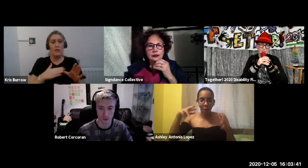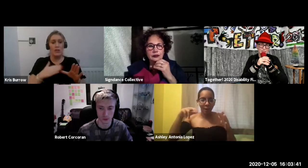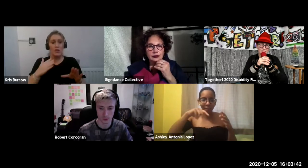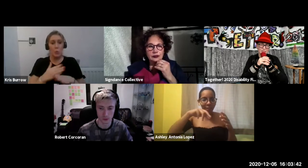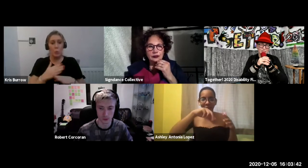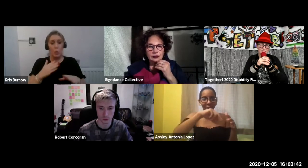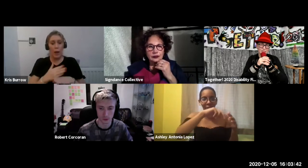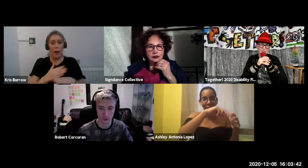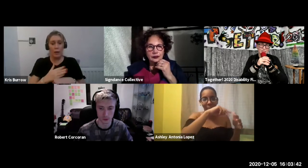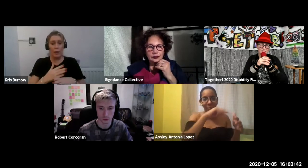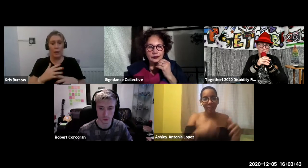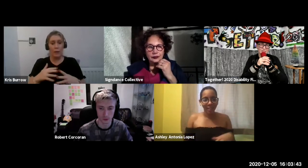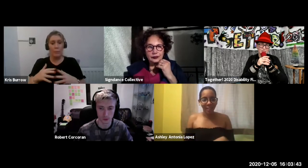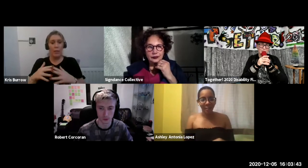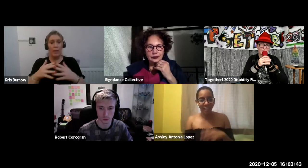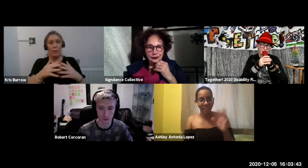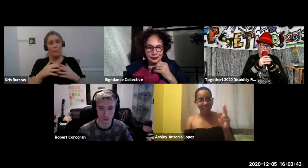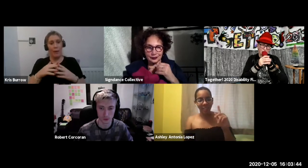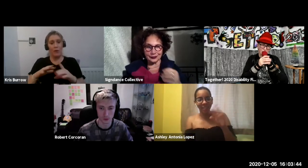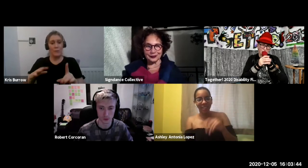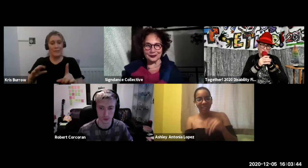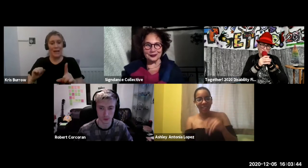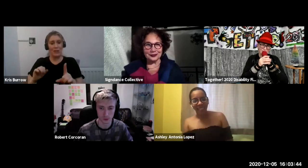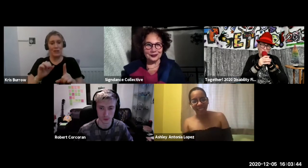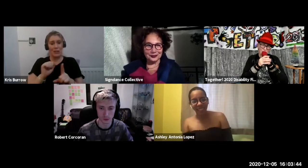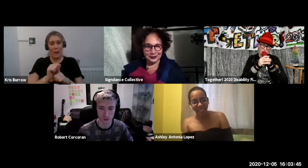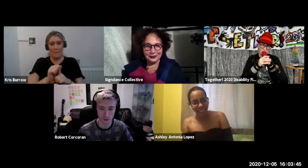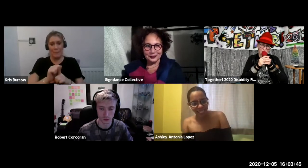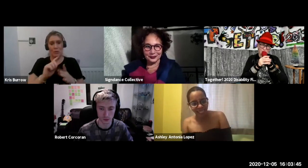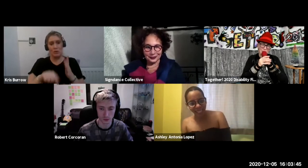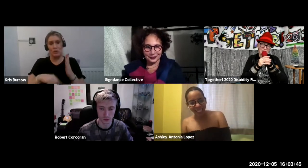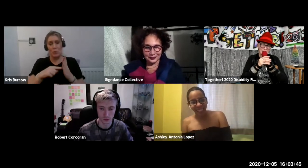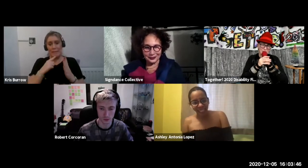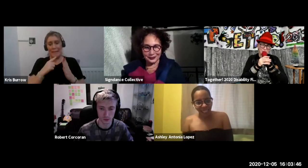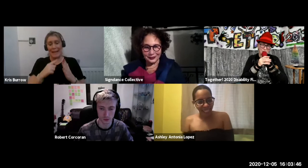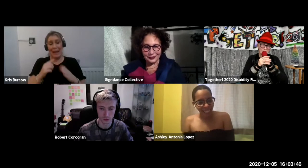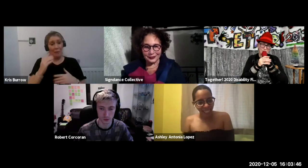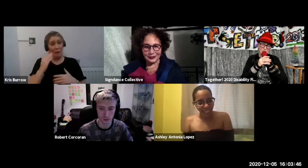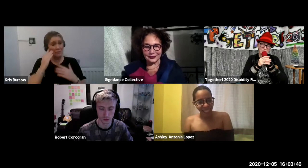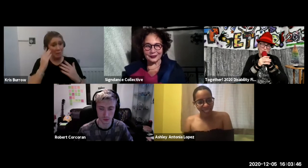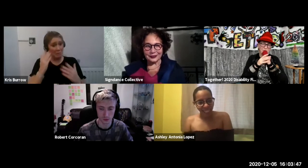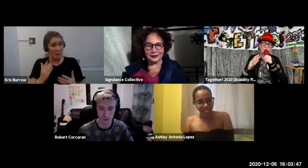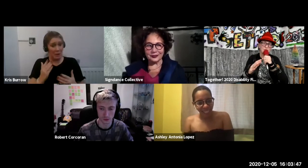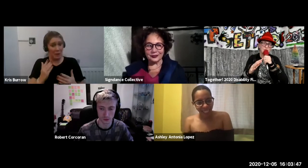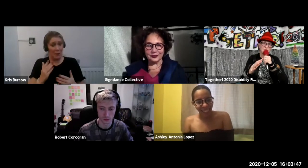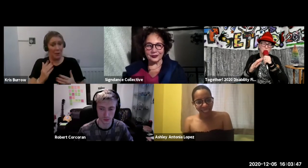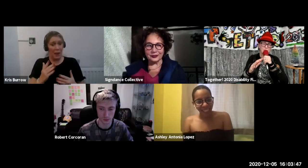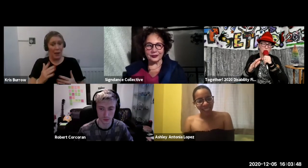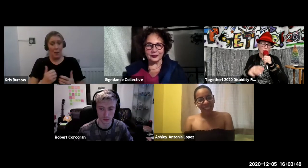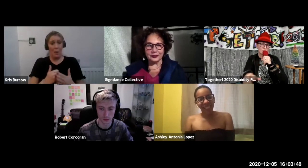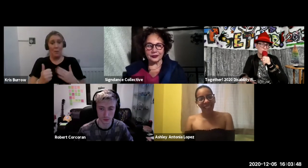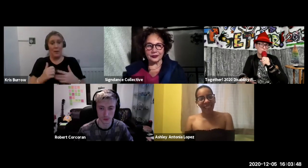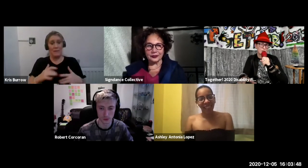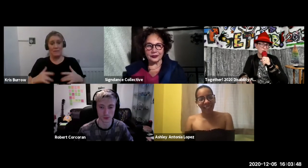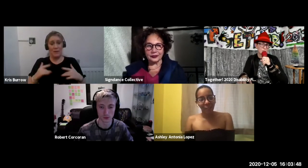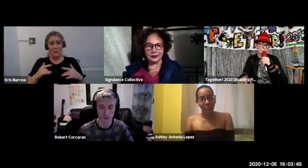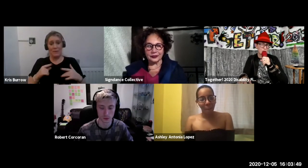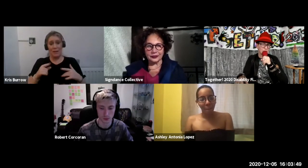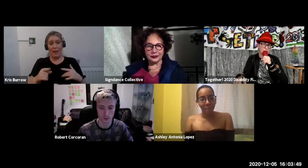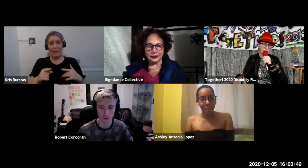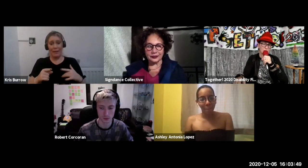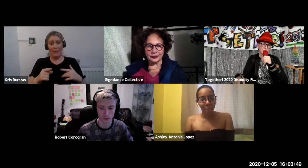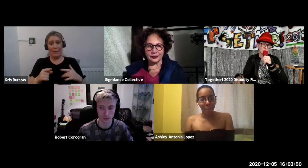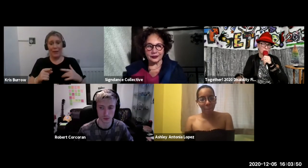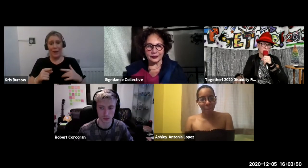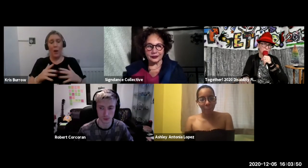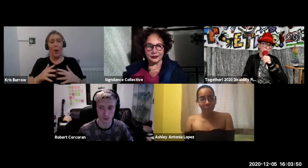States, like always, catching up to what's new. Well, I don't know. Wherever I go, people always go, "Oh, it's more ahead